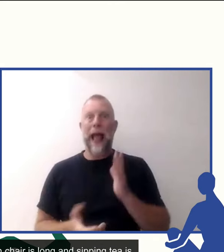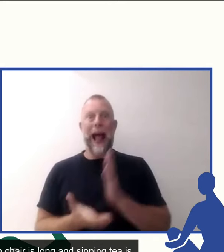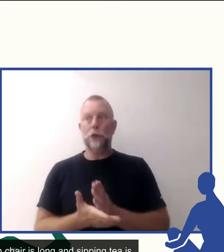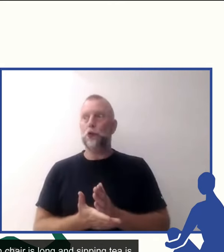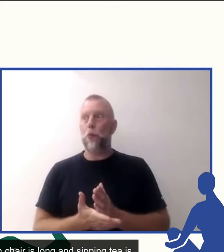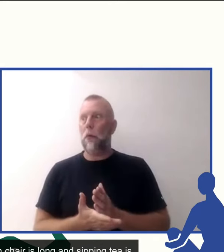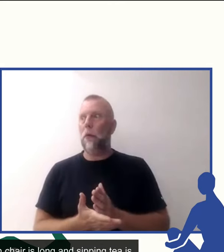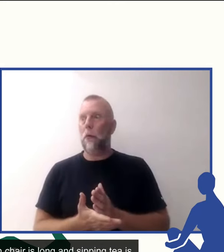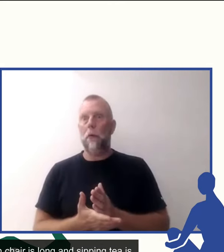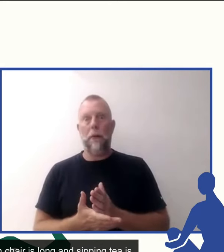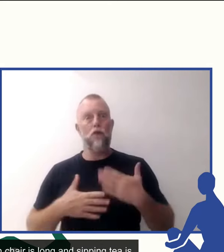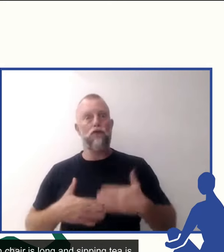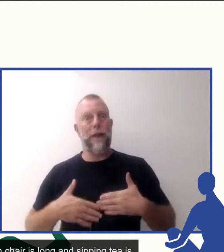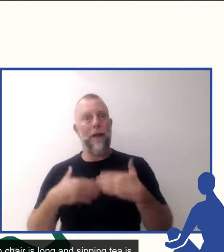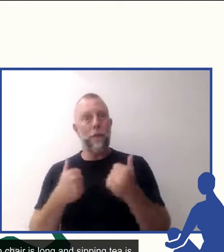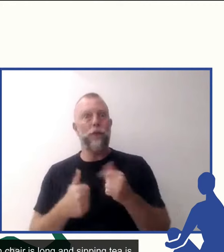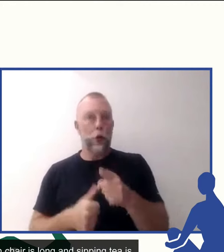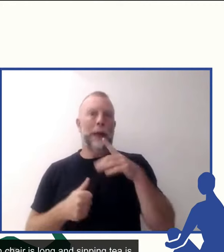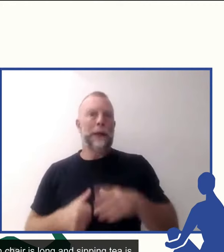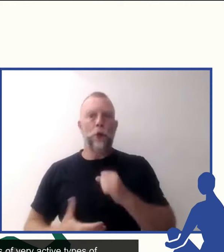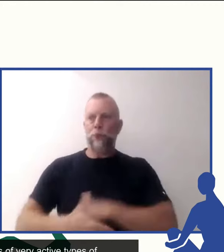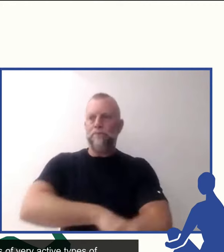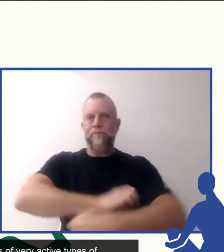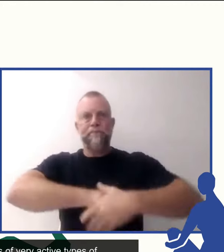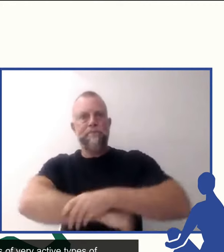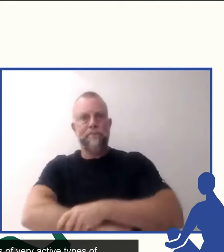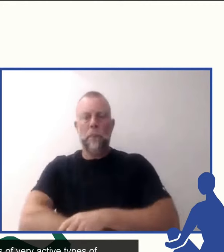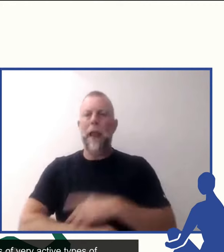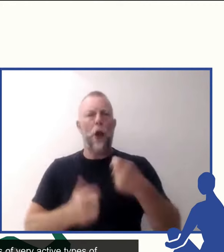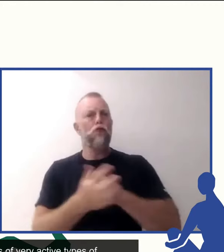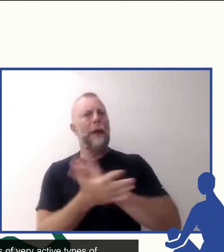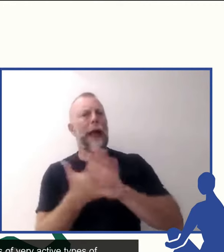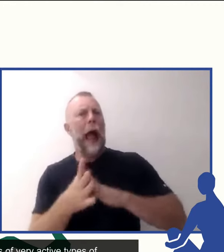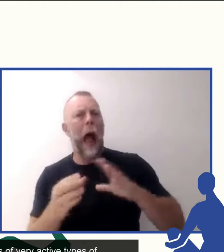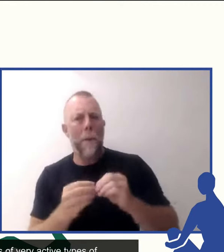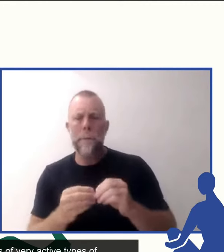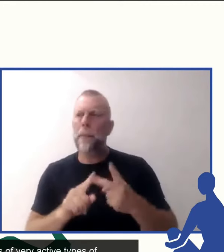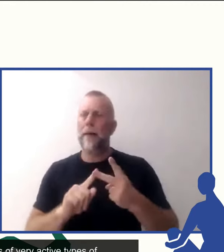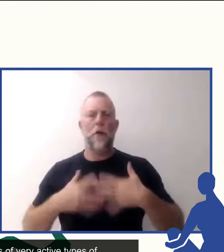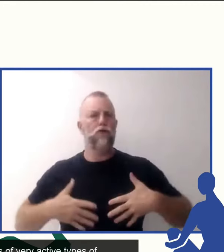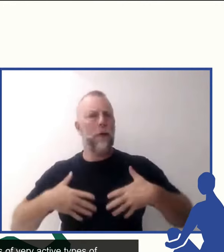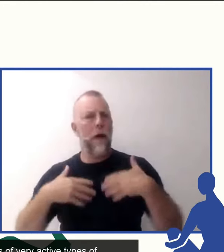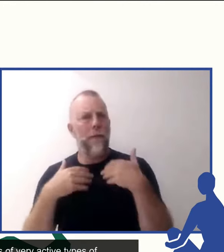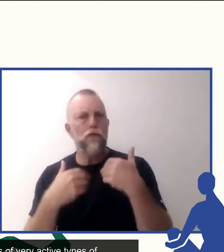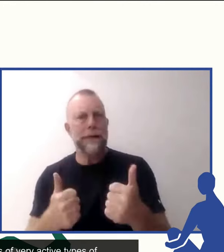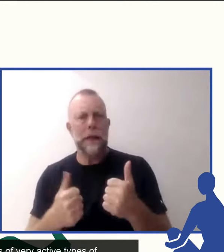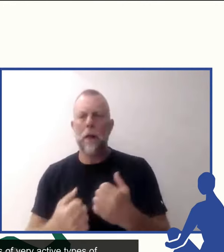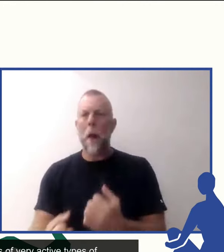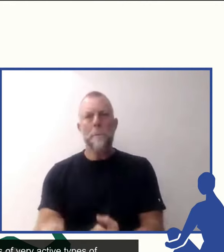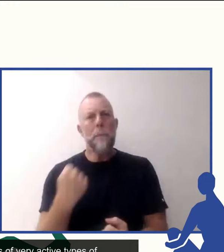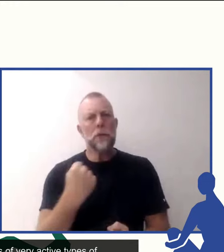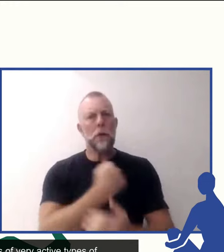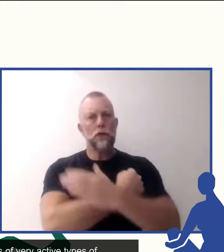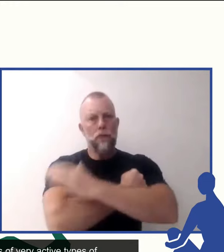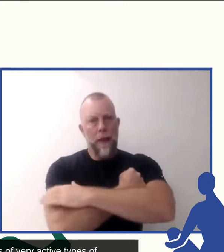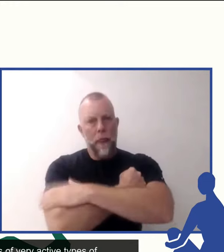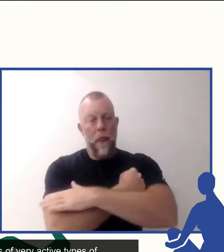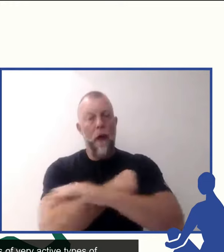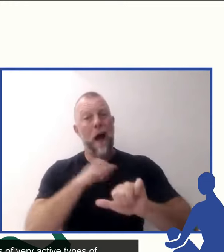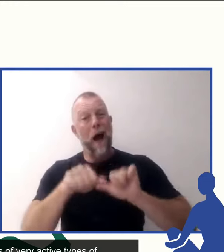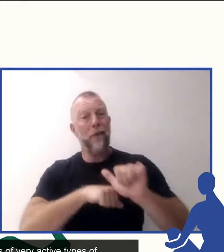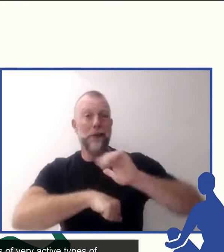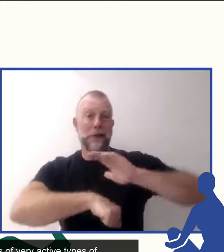of recovery that I'm thinking about here: rehabilitation, recovering muscle strength after a period